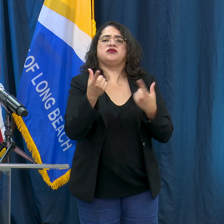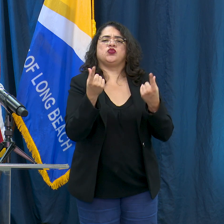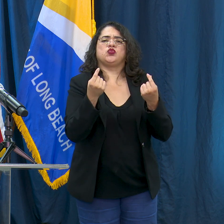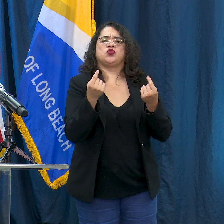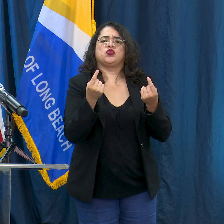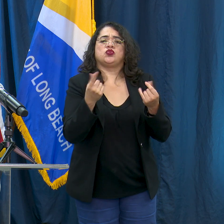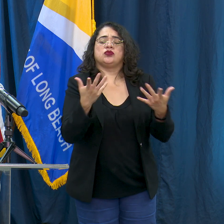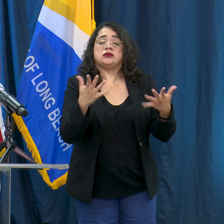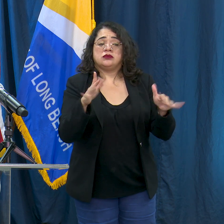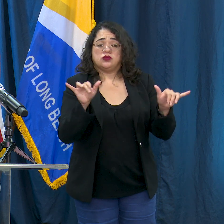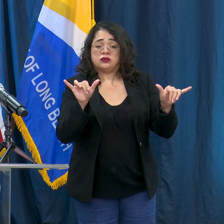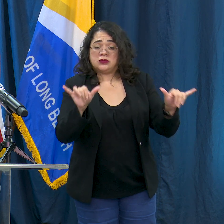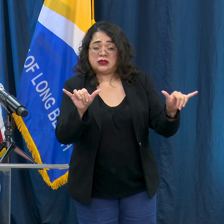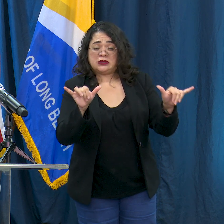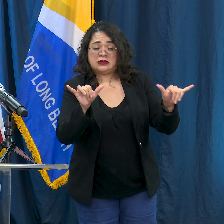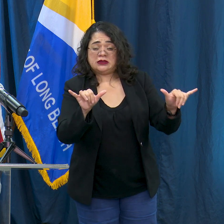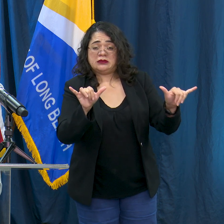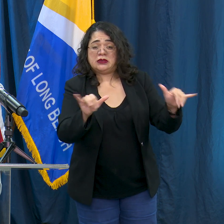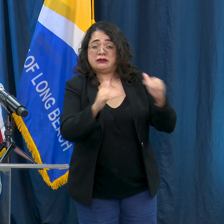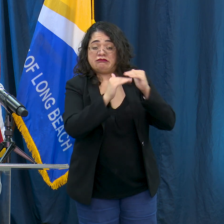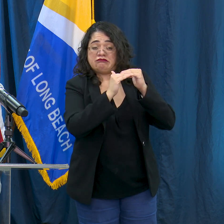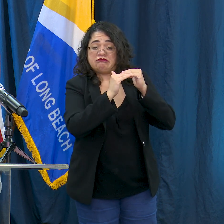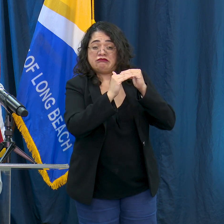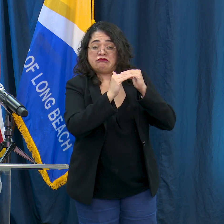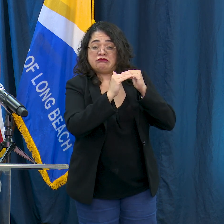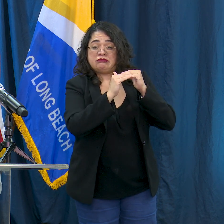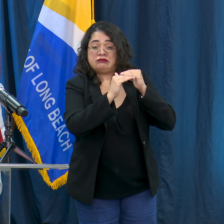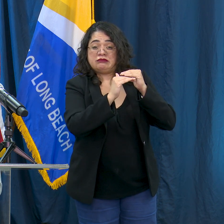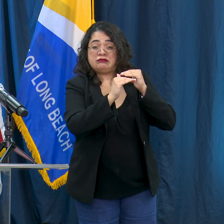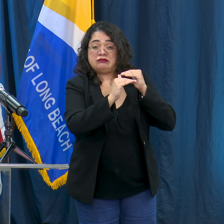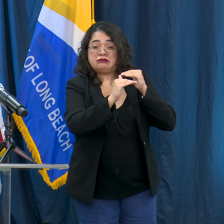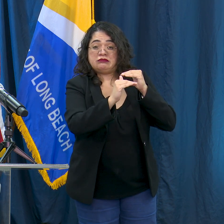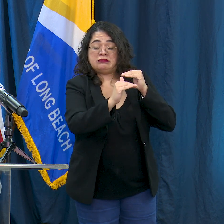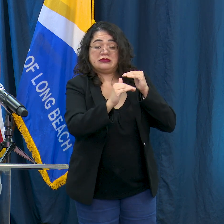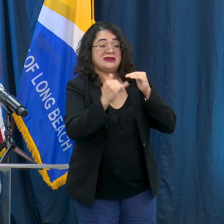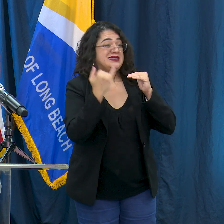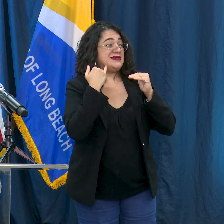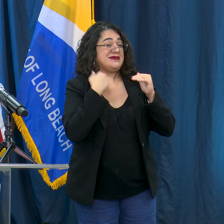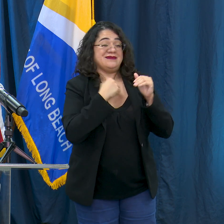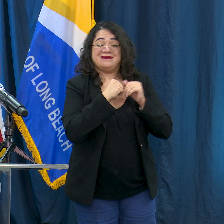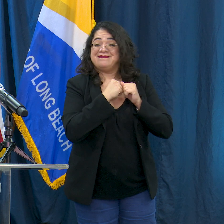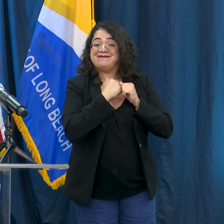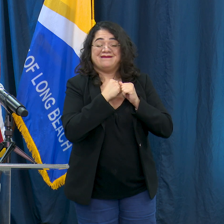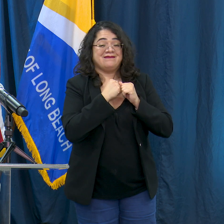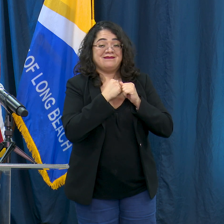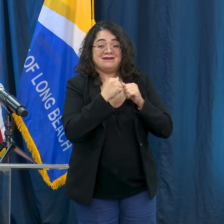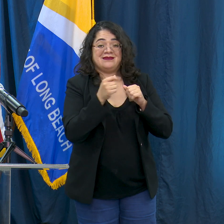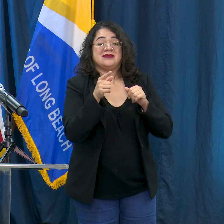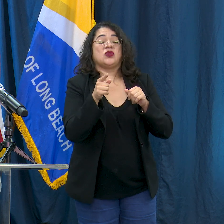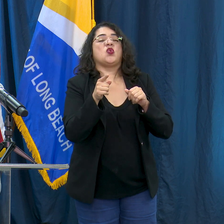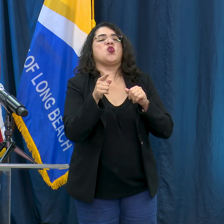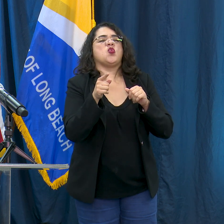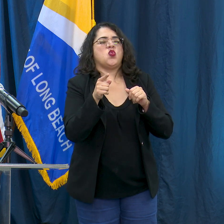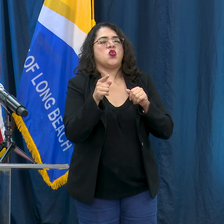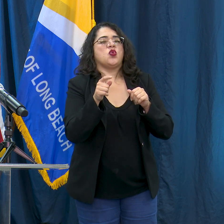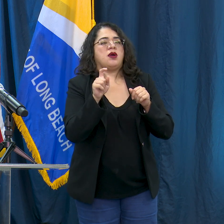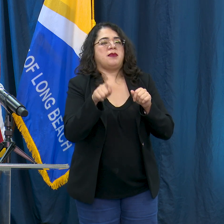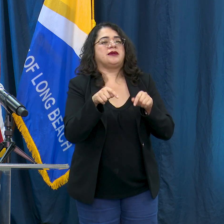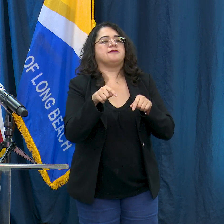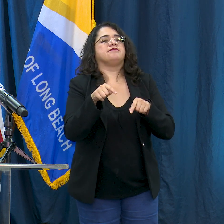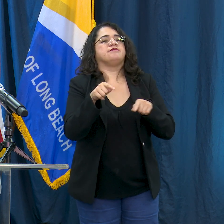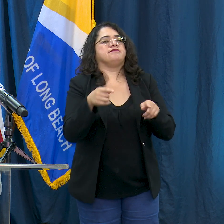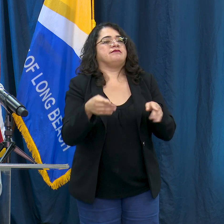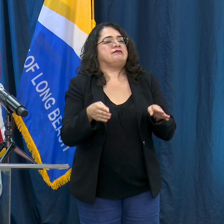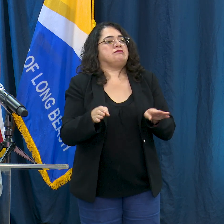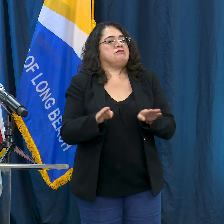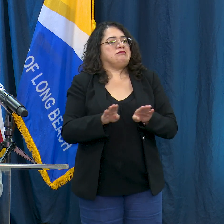tight where you are. And if that space is not strong enough, then there's the possibility of starting to step back. Our goal is to not have to